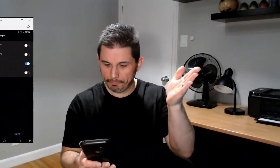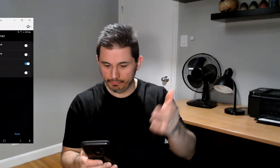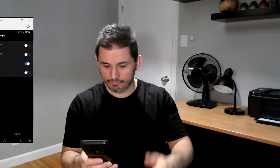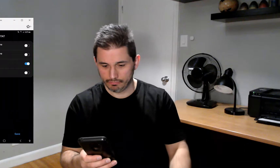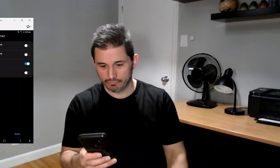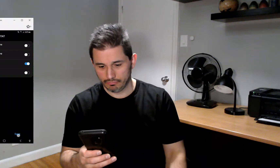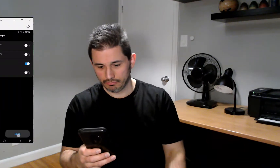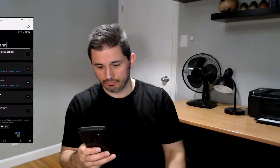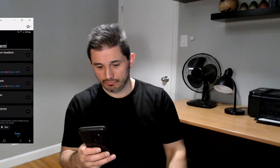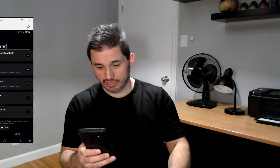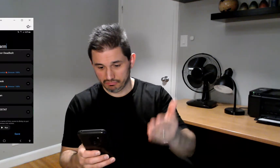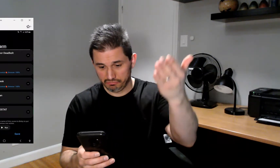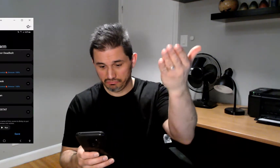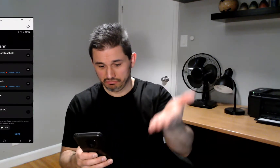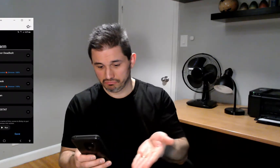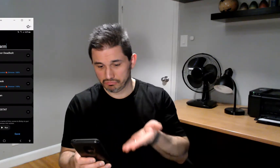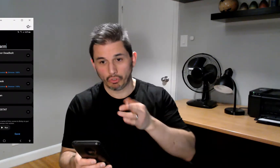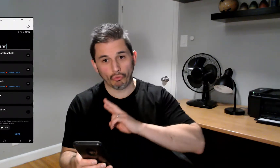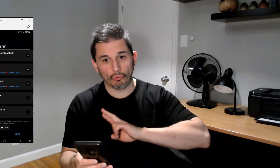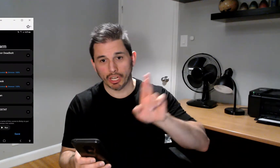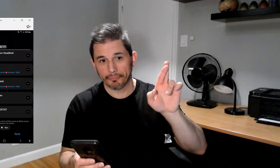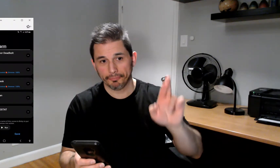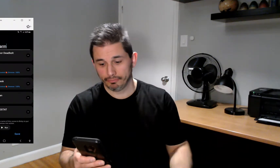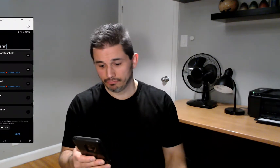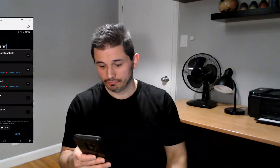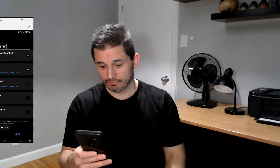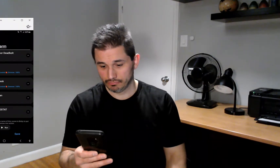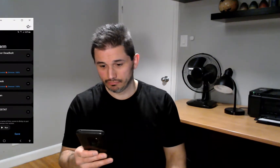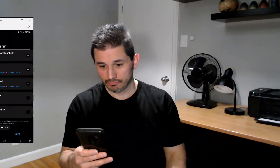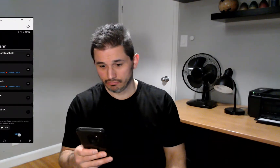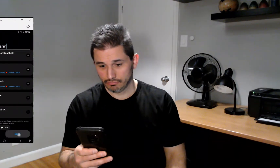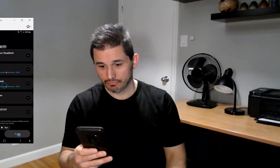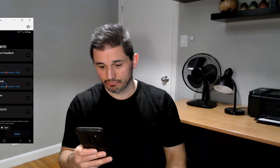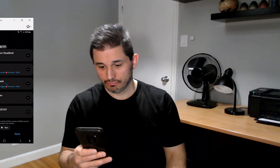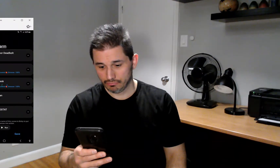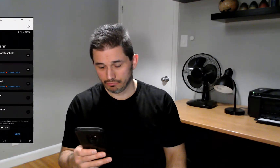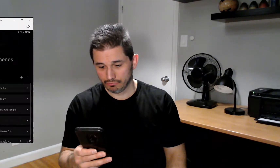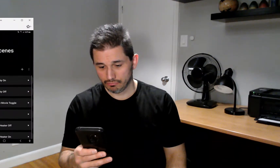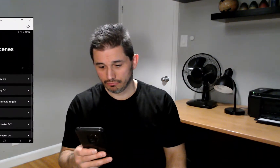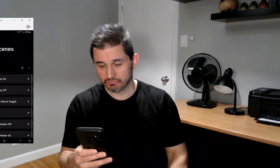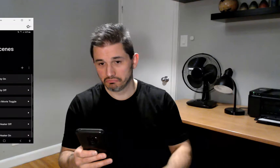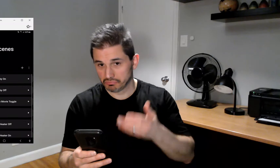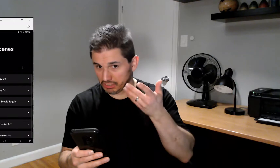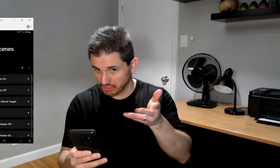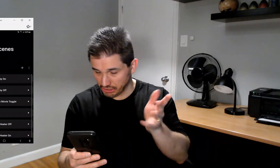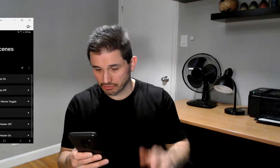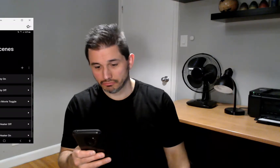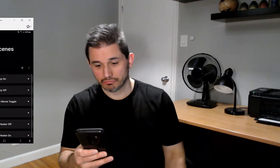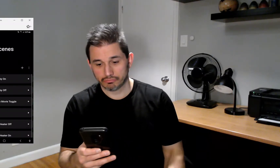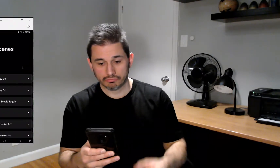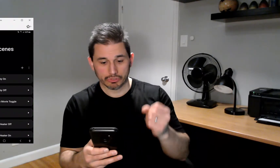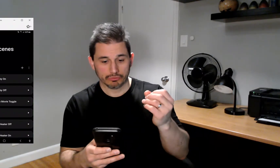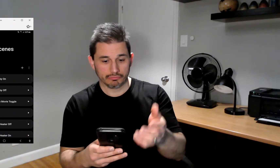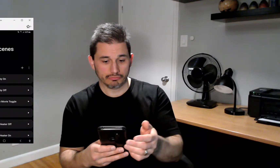The fan, the mode is off, meaning it'll stop running. So everything is ready there. Pretty easy.